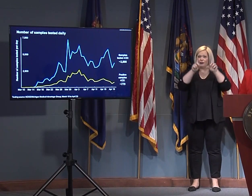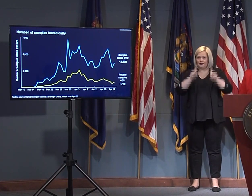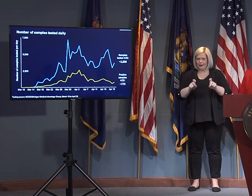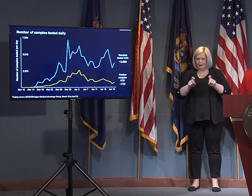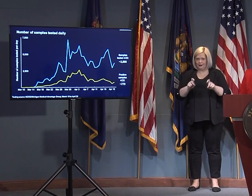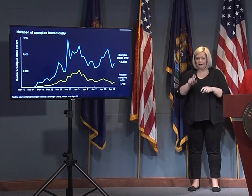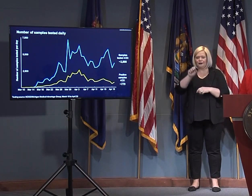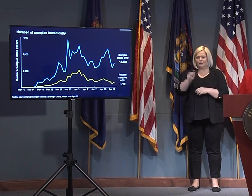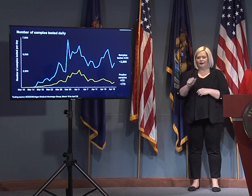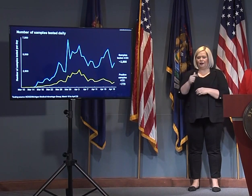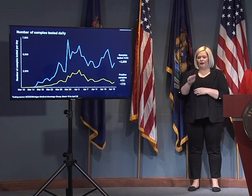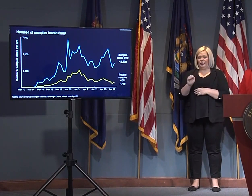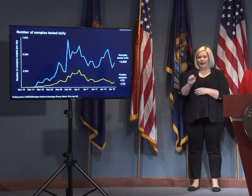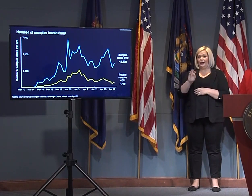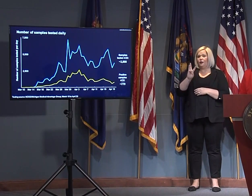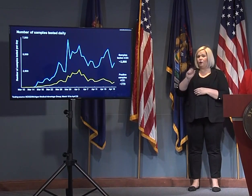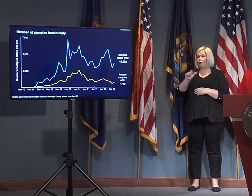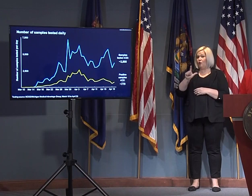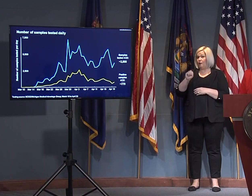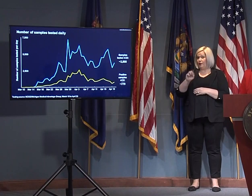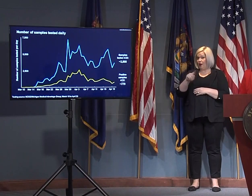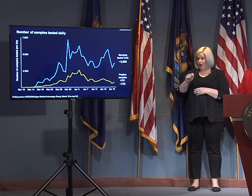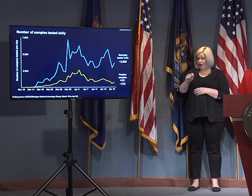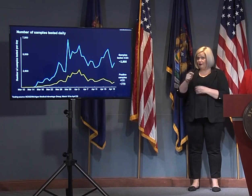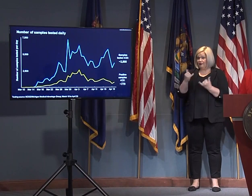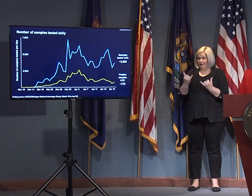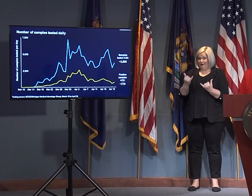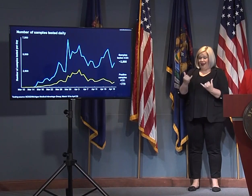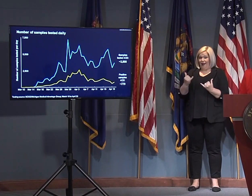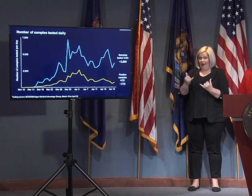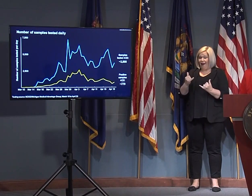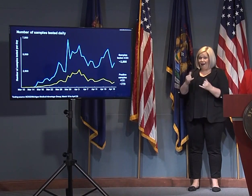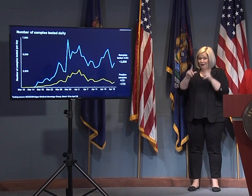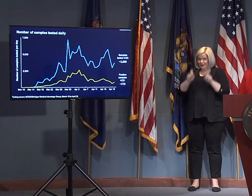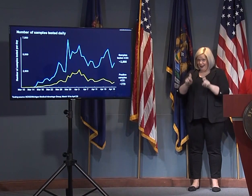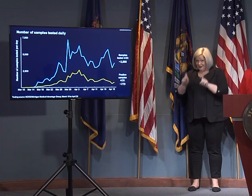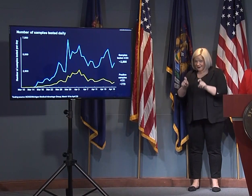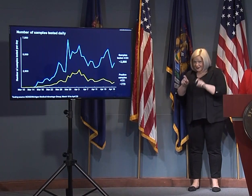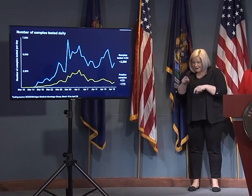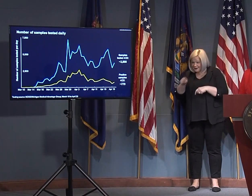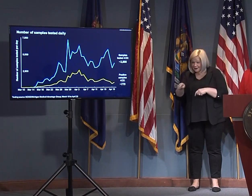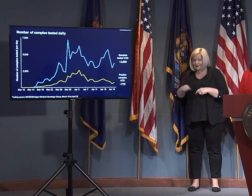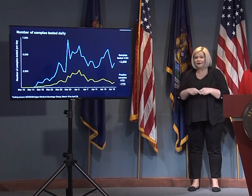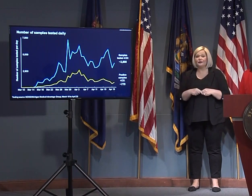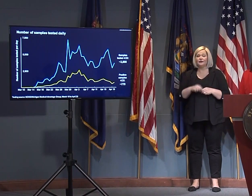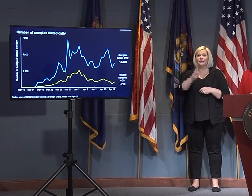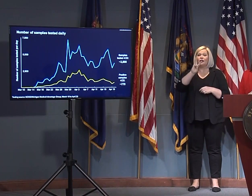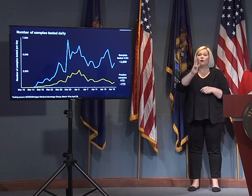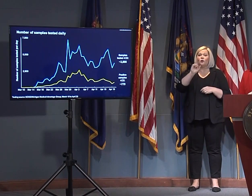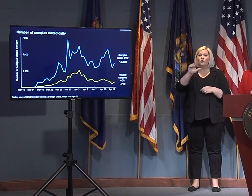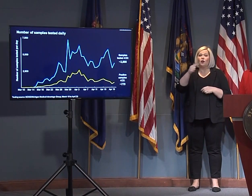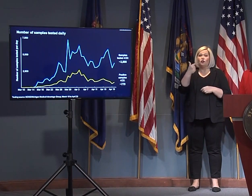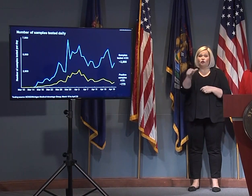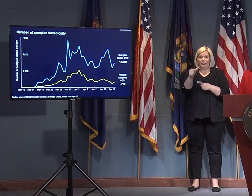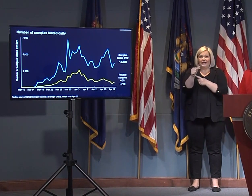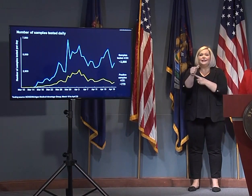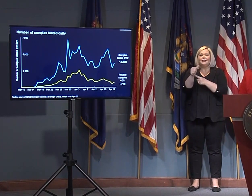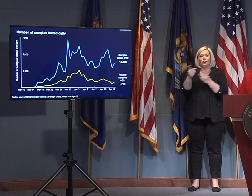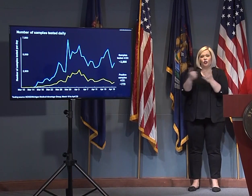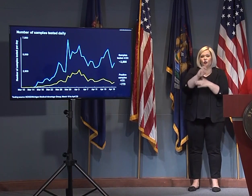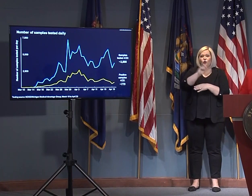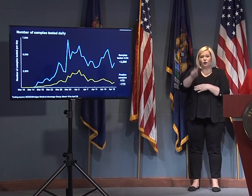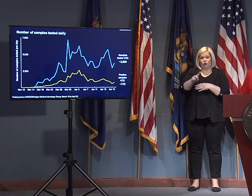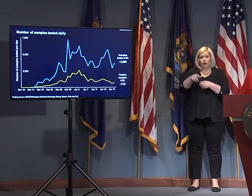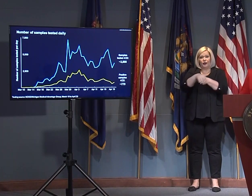in Southgate is and now doing business as a testing site. Walgreens has opened a new